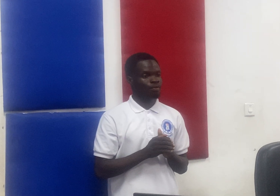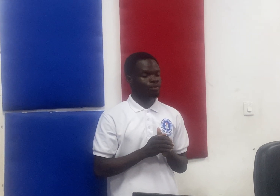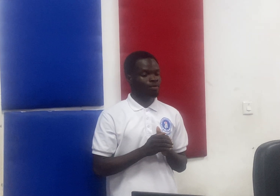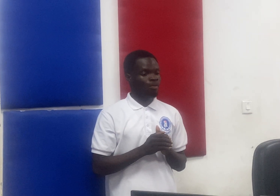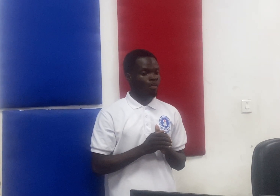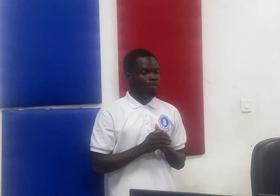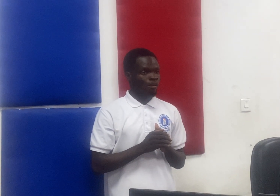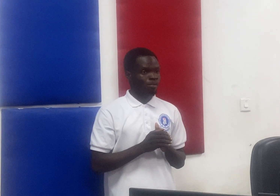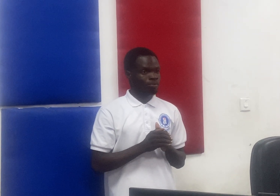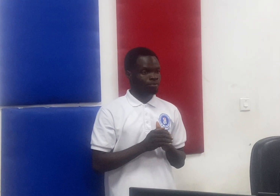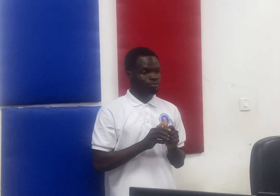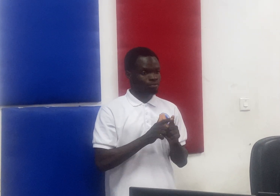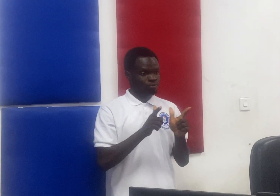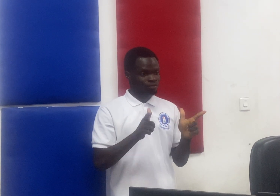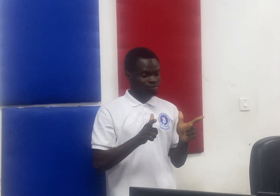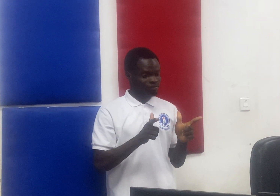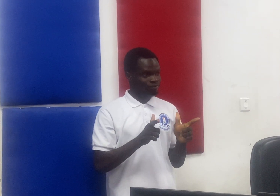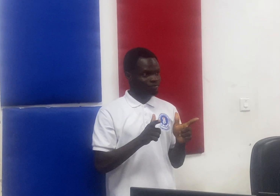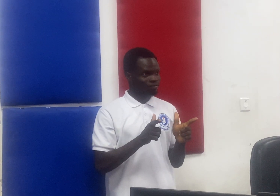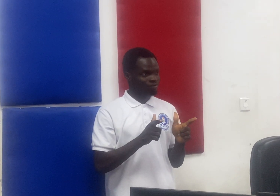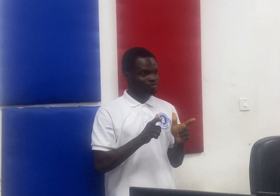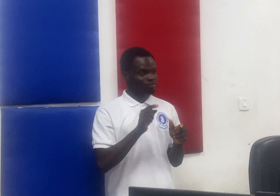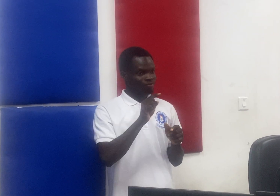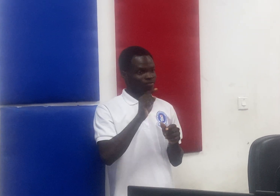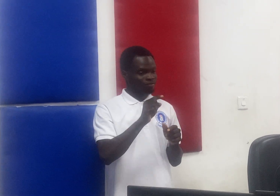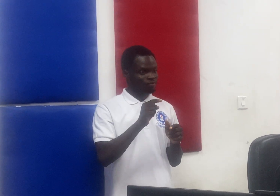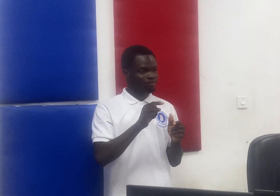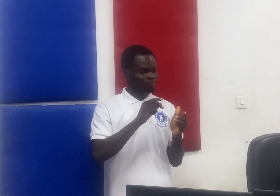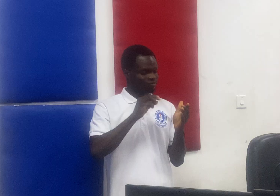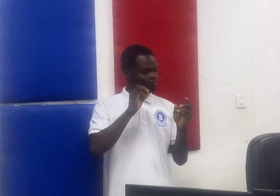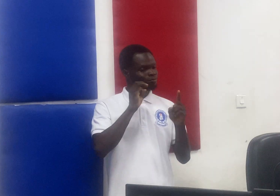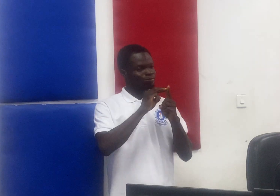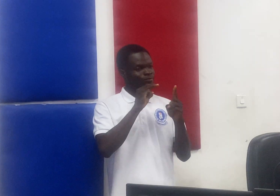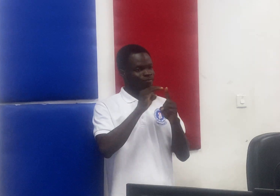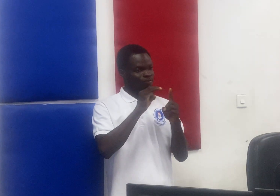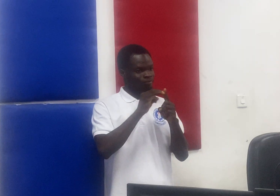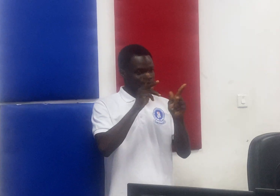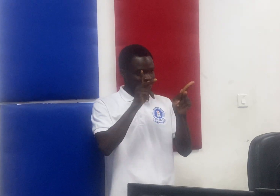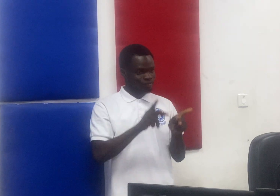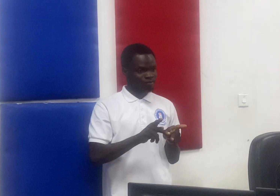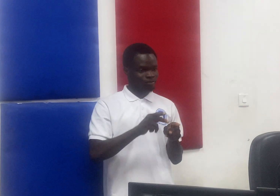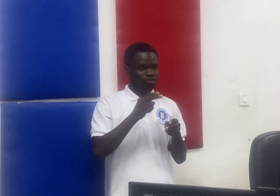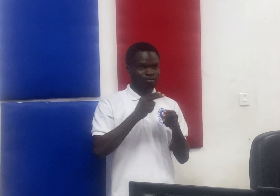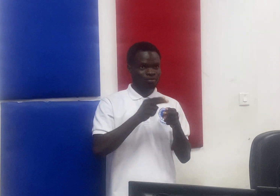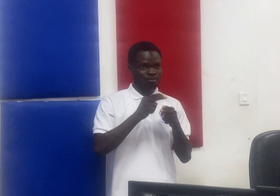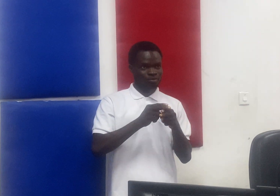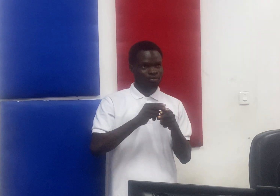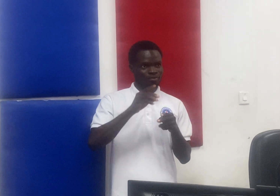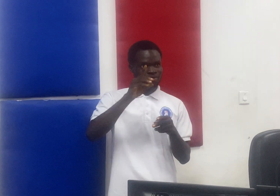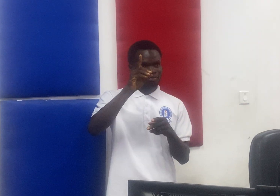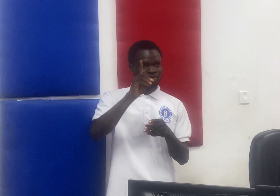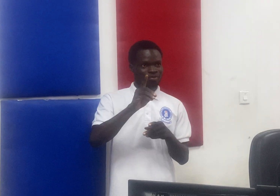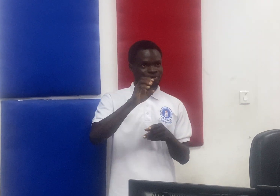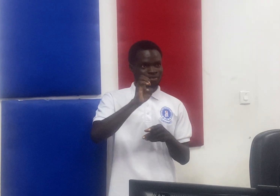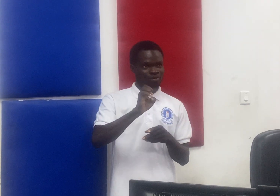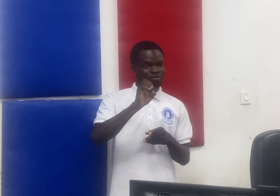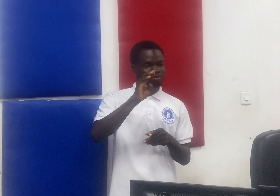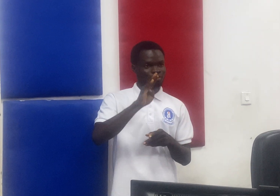great privilege to be your host for tonight, and my name is Deborah Na Ache Ablaji. I am here with